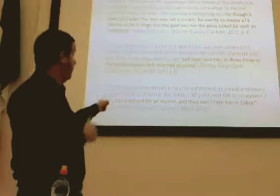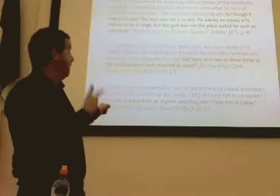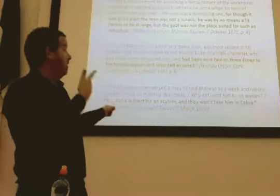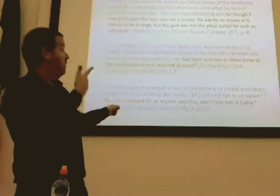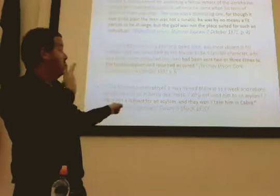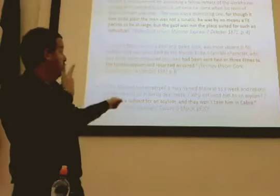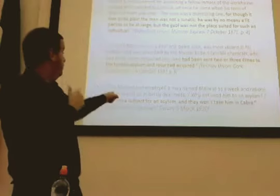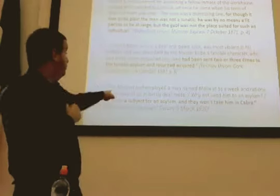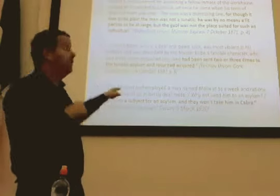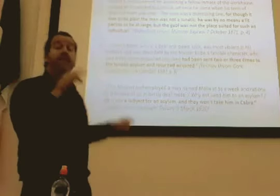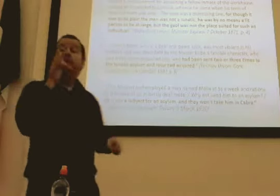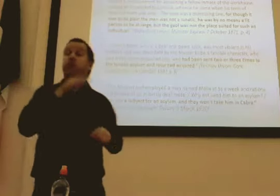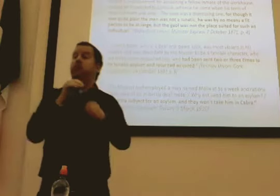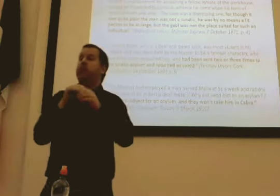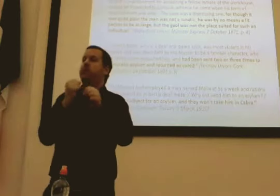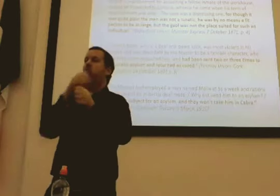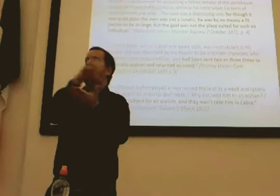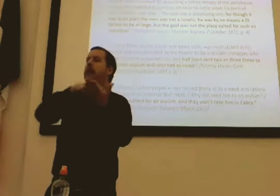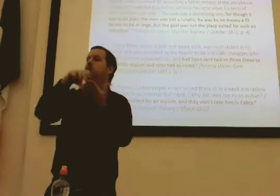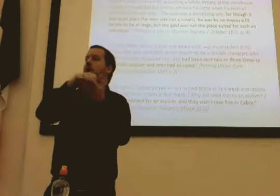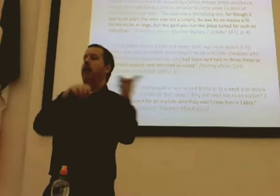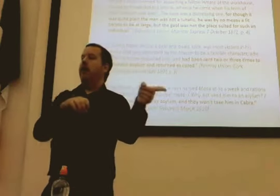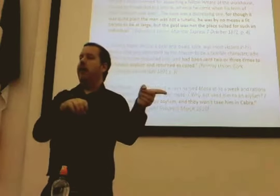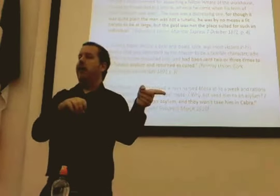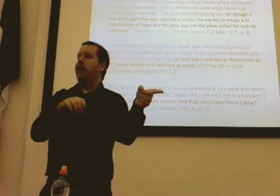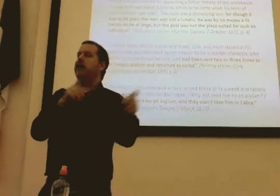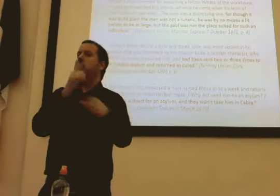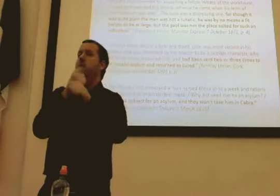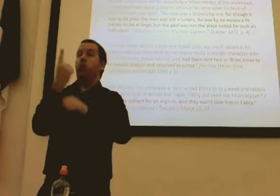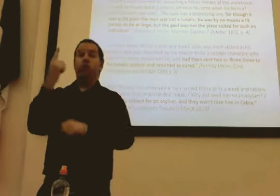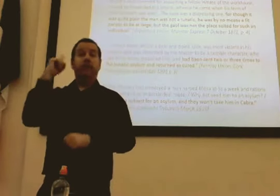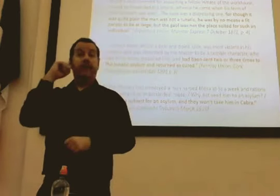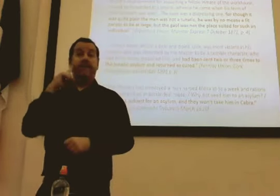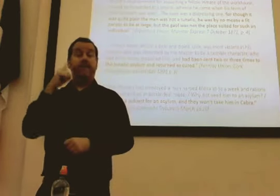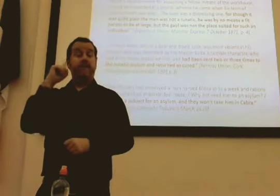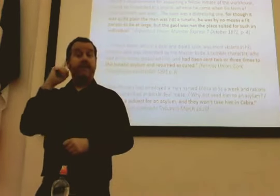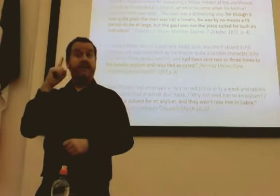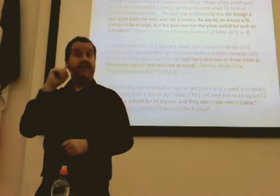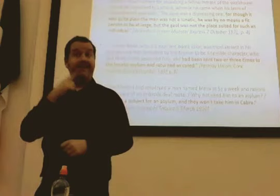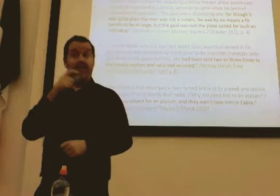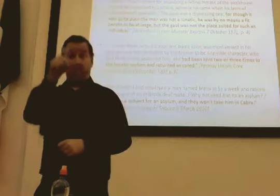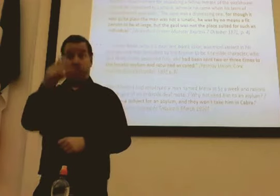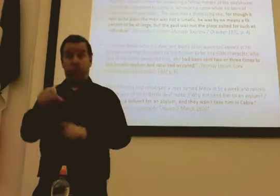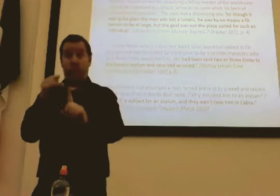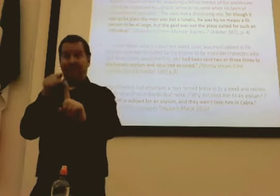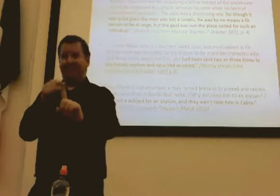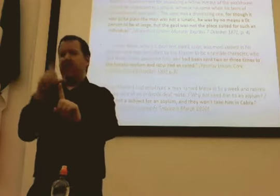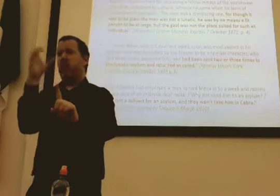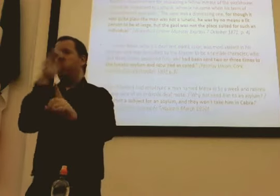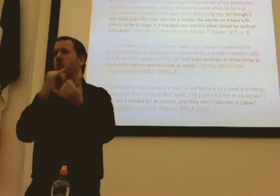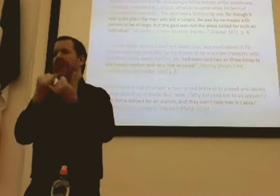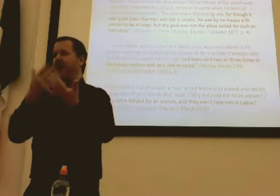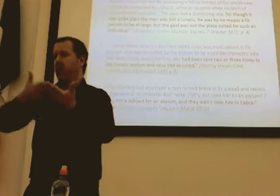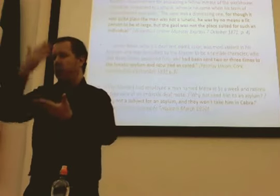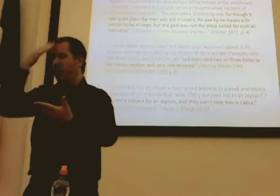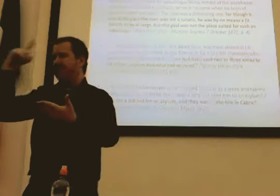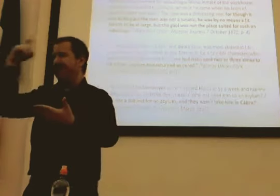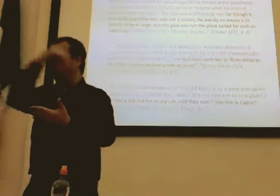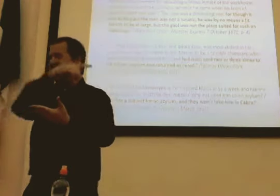frustrations. And thirdly, there's one mention of Cabra, of a deaf person